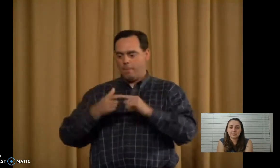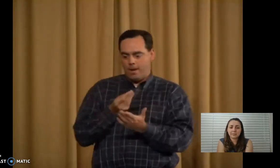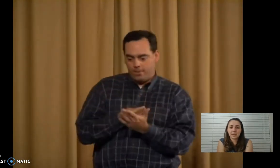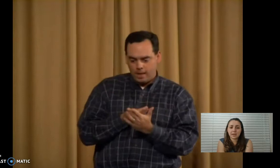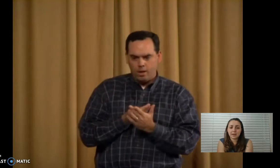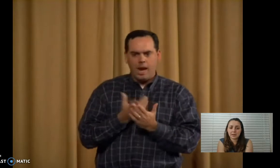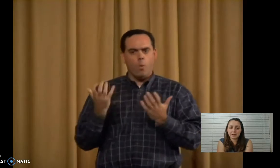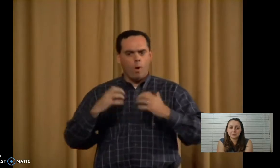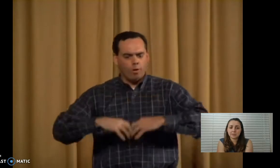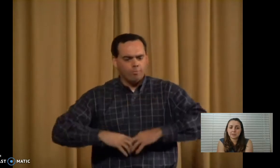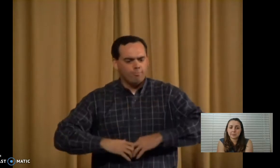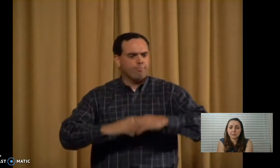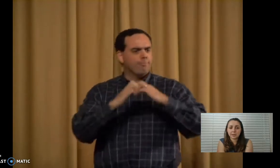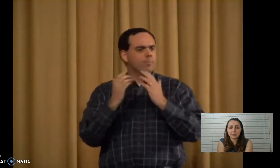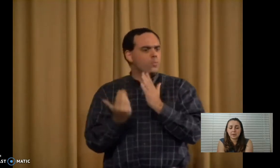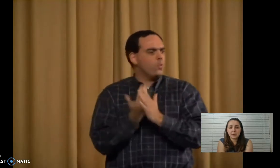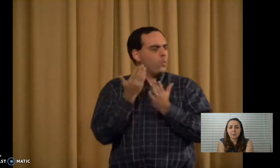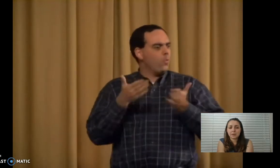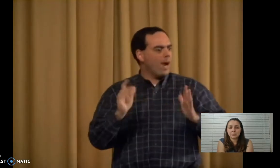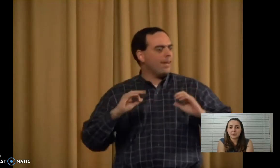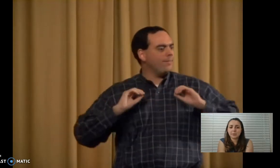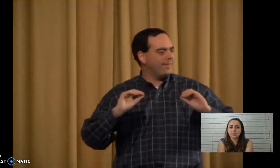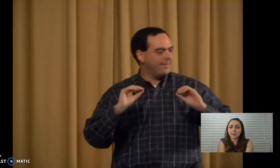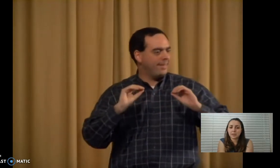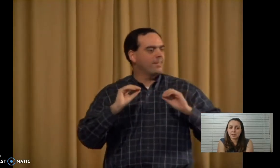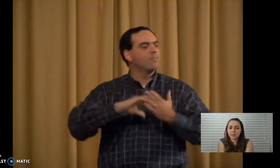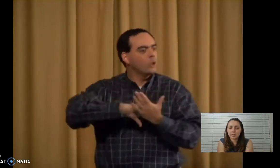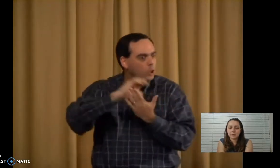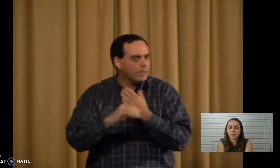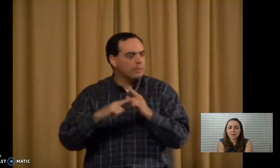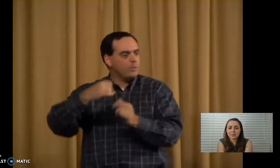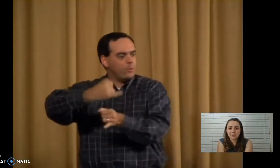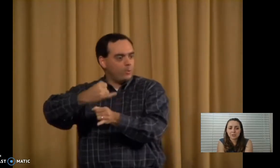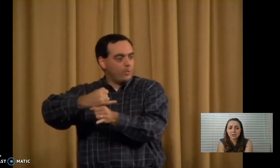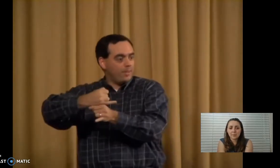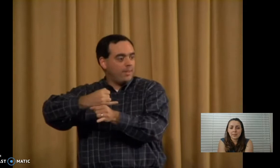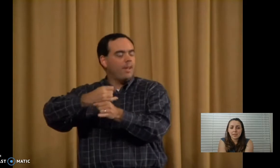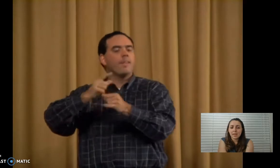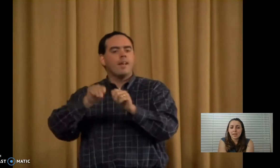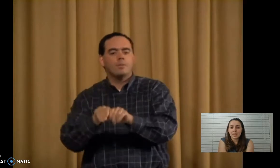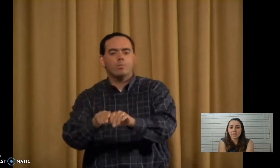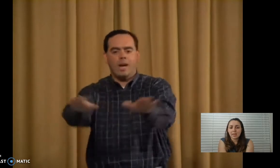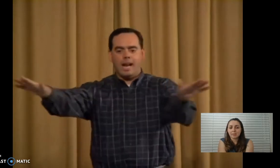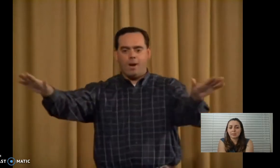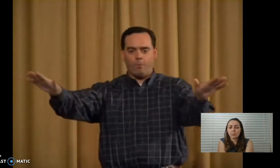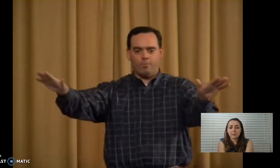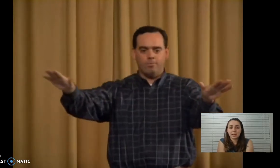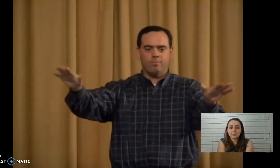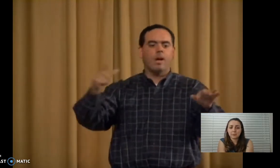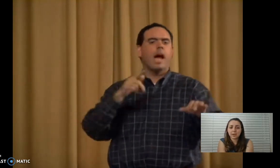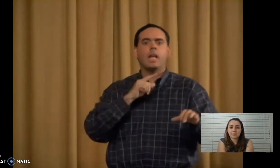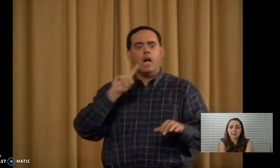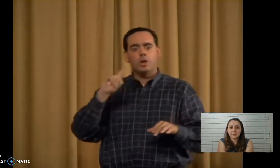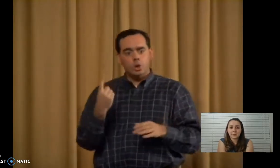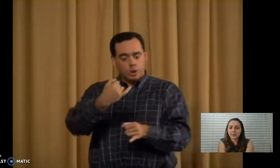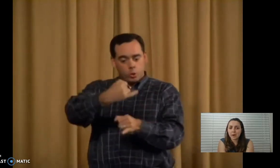example of intelligence entrepreneurship, where he's really building a new way to teach at this one deaf